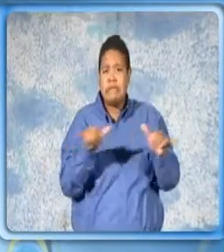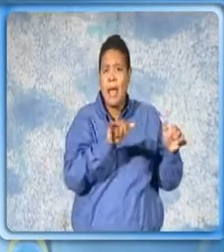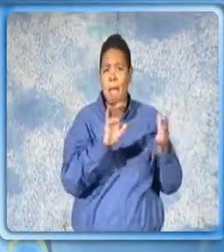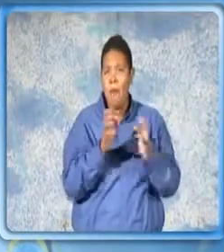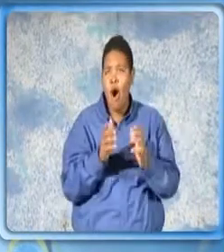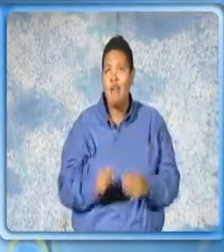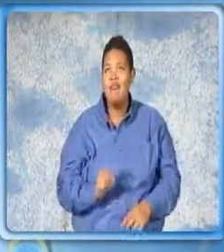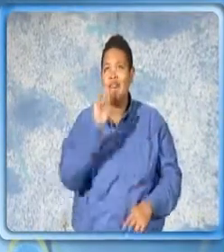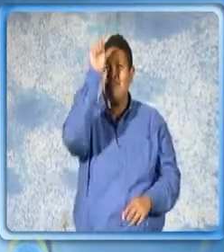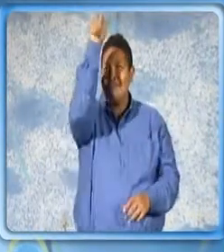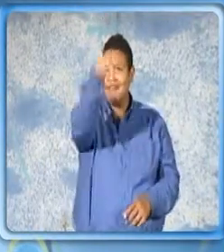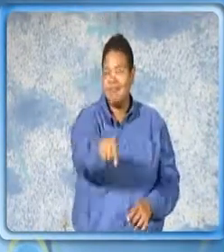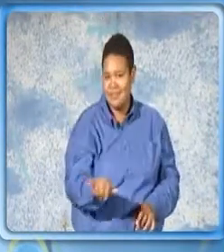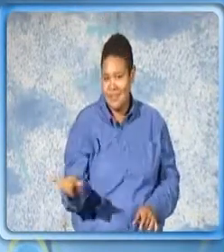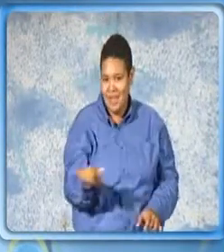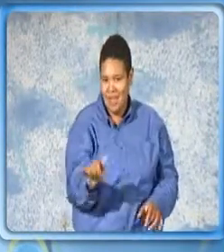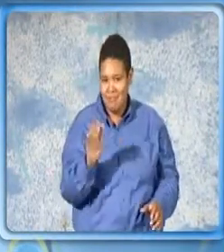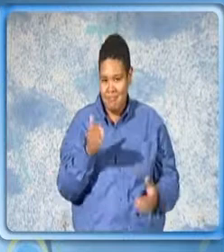ball?